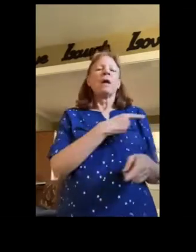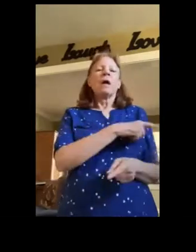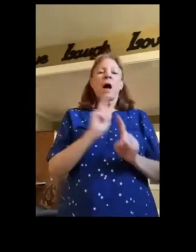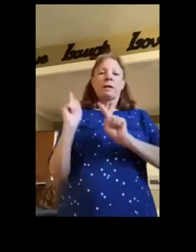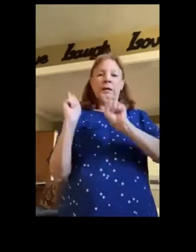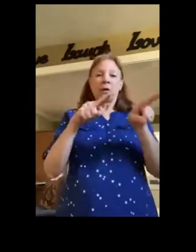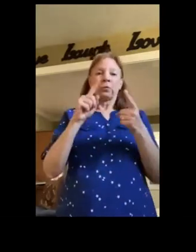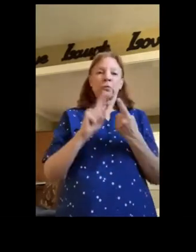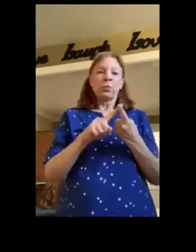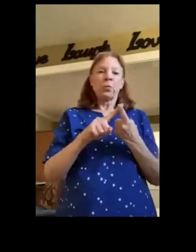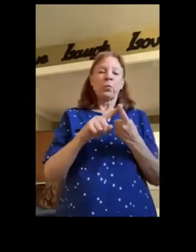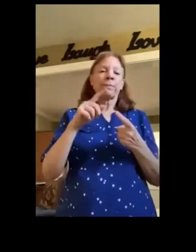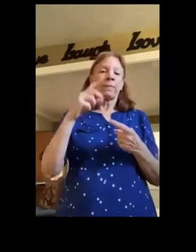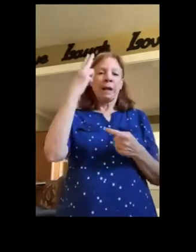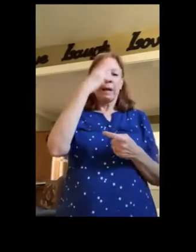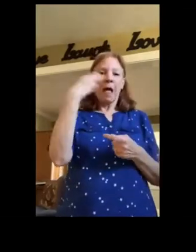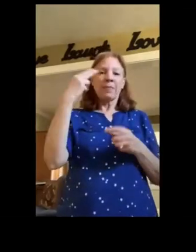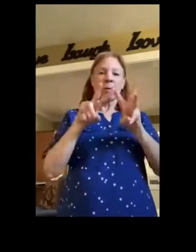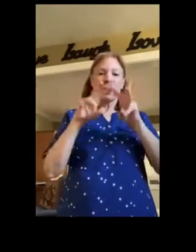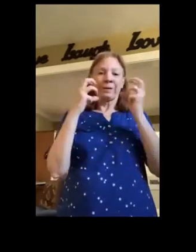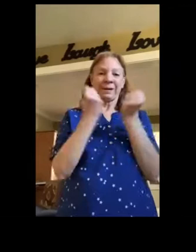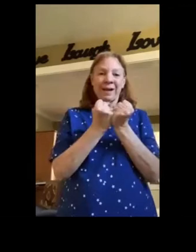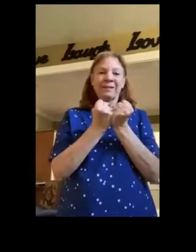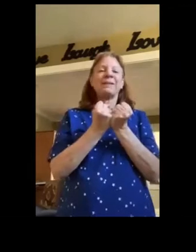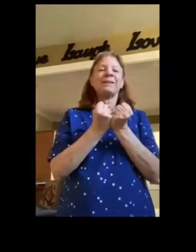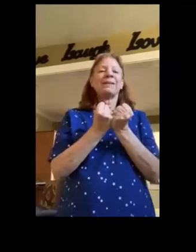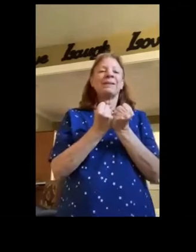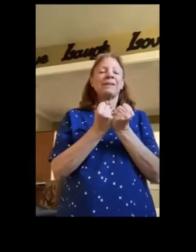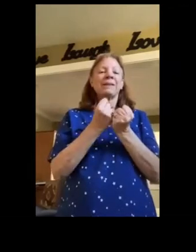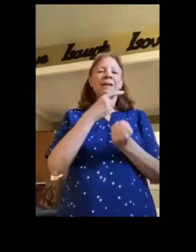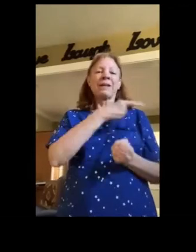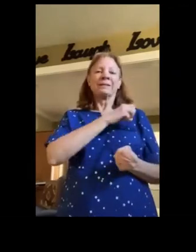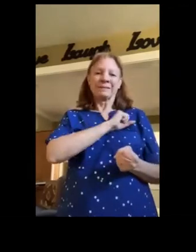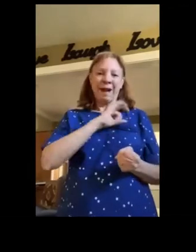student, and then went to